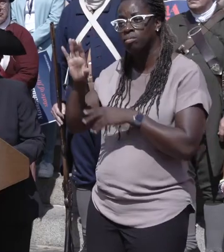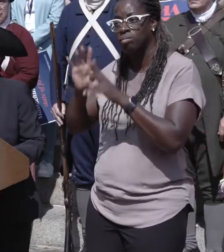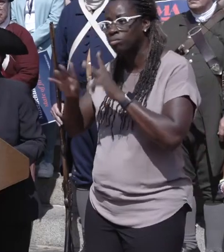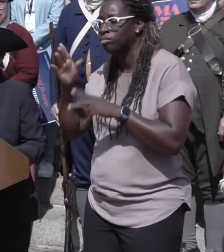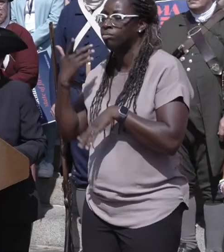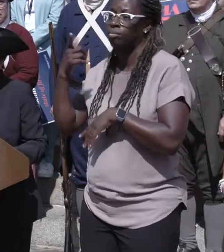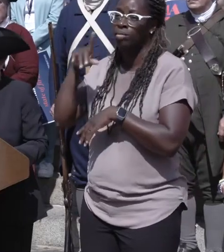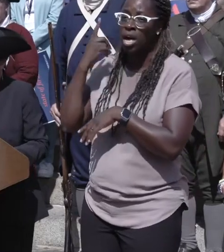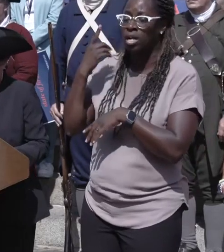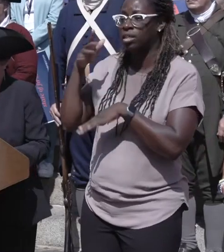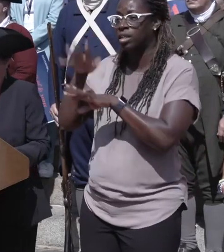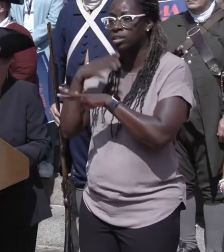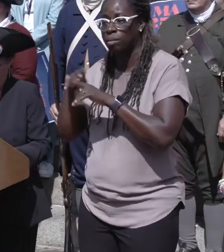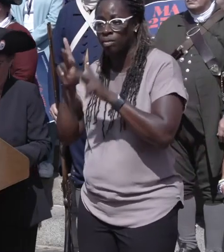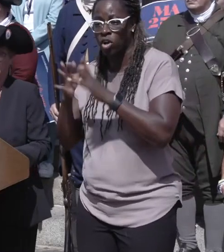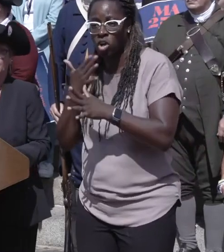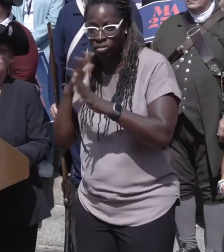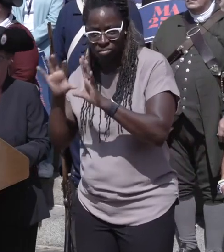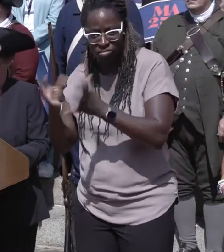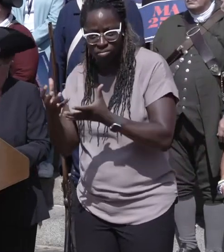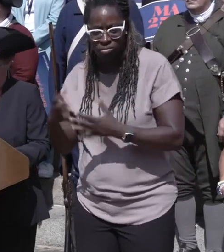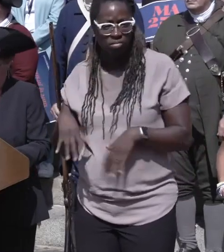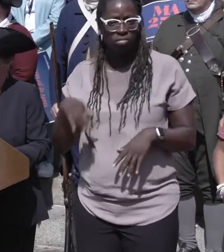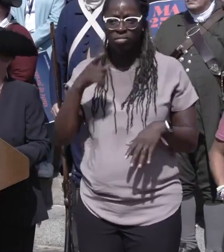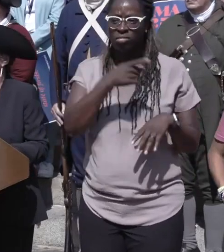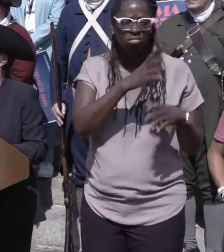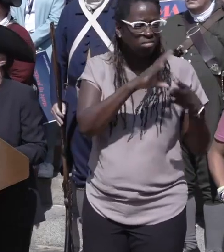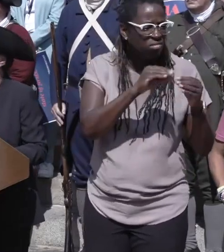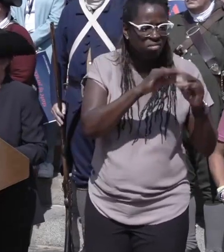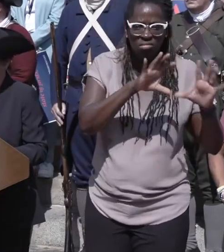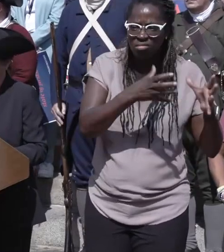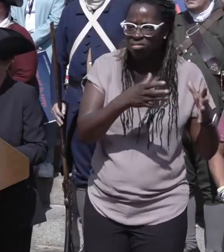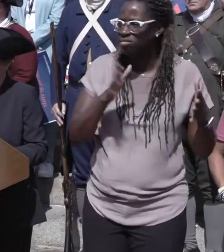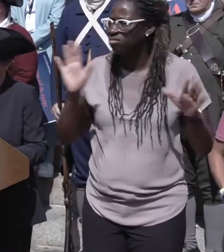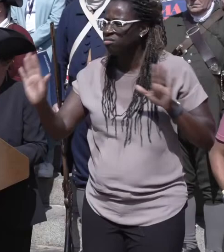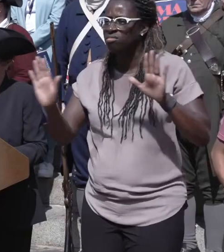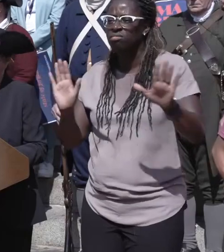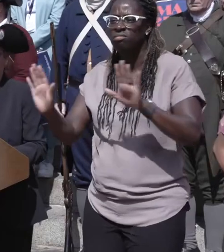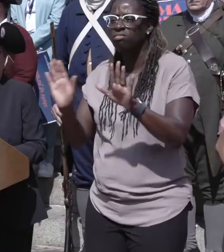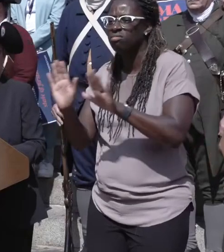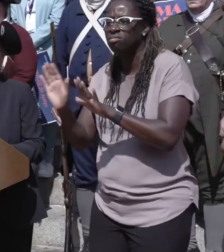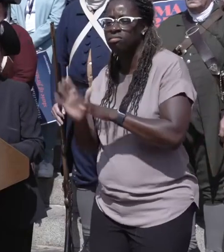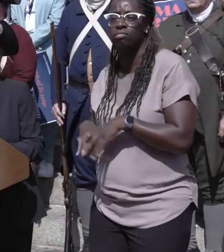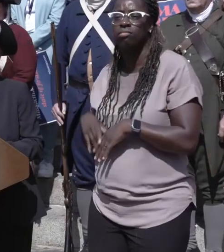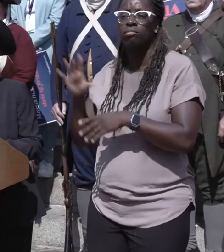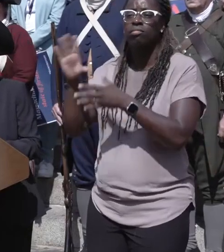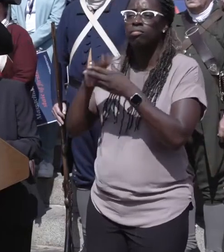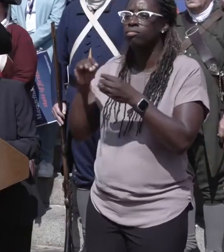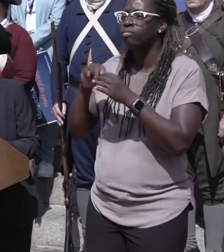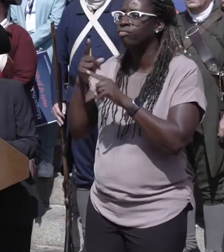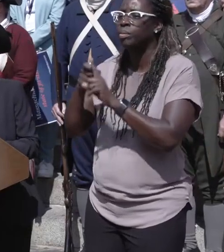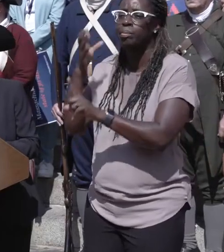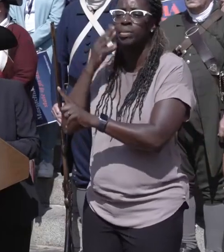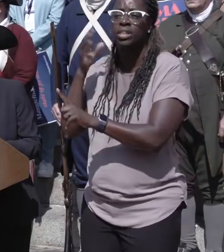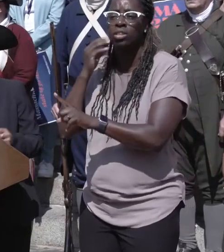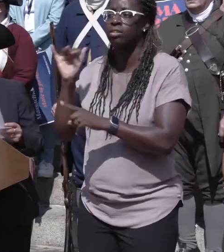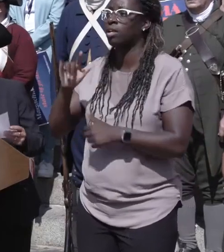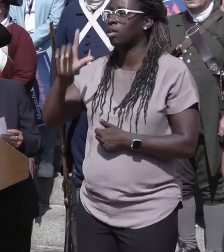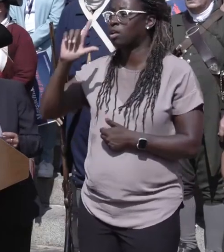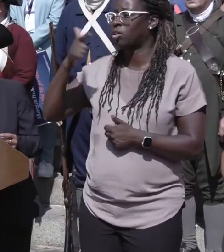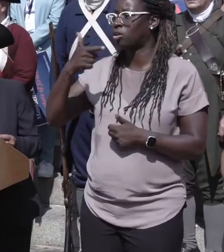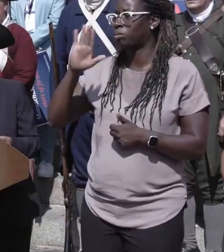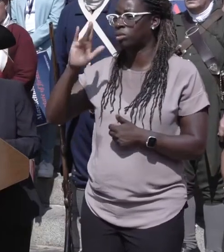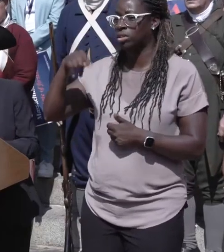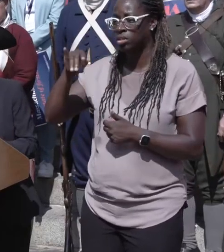Massachusetts, the stories of those whose struggles and resilience continue to shape and strengthen our Commonwealth and